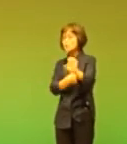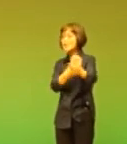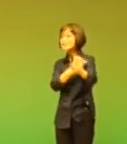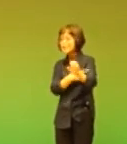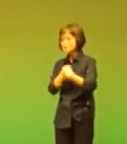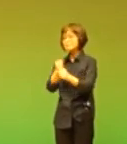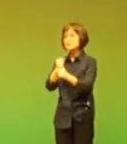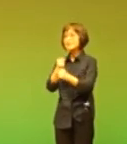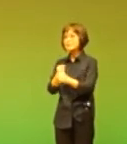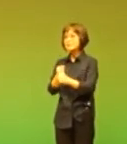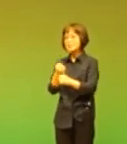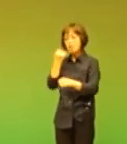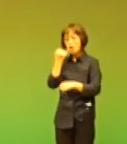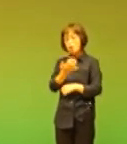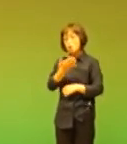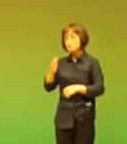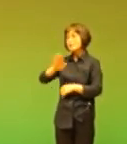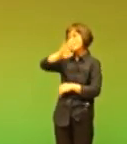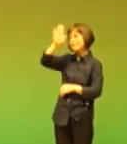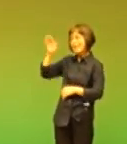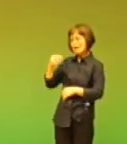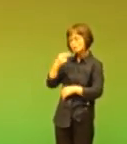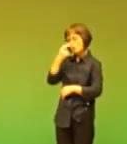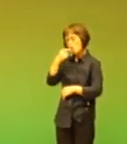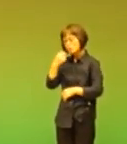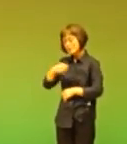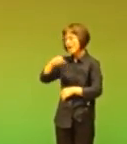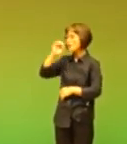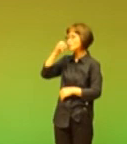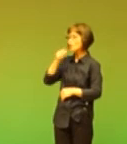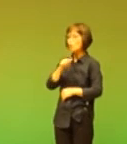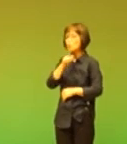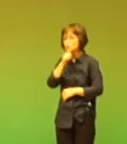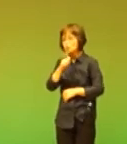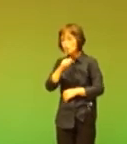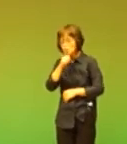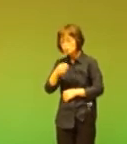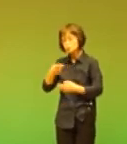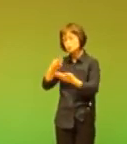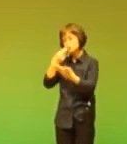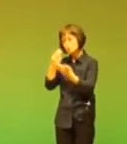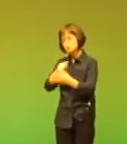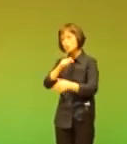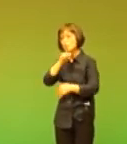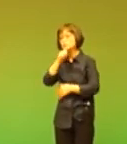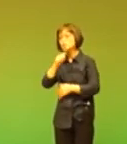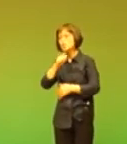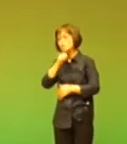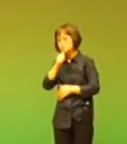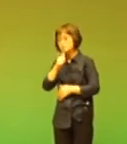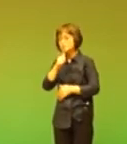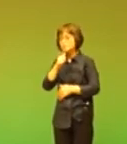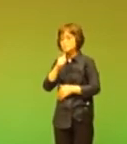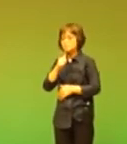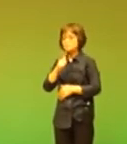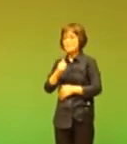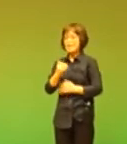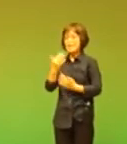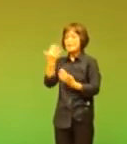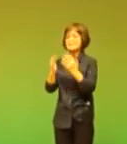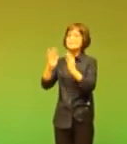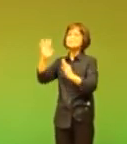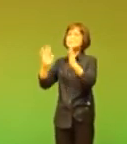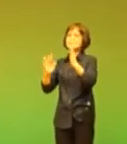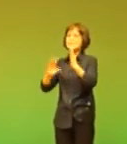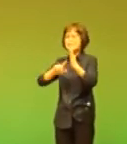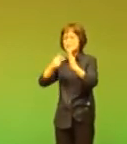of the oceans and atmosphere, scarcity of potable water, food insecurity, and loss